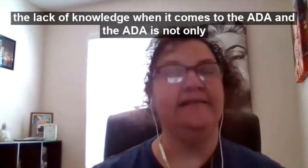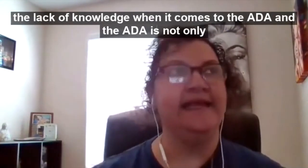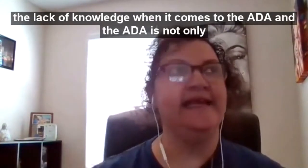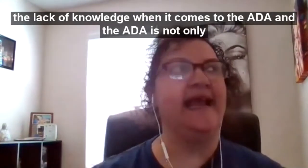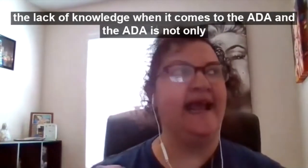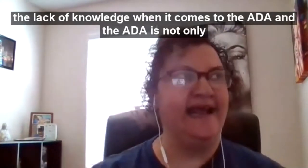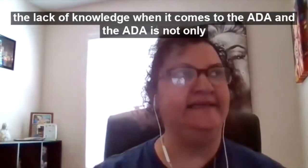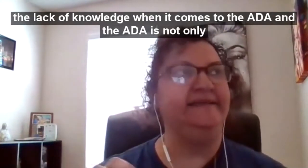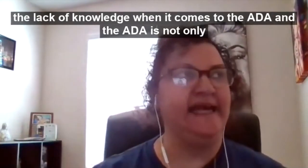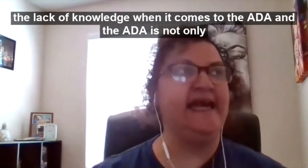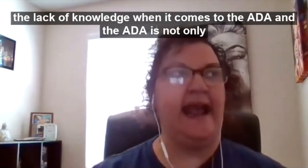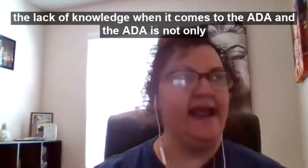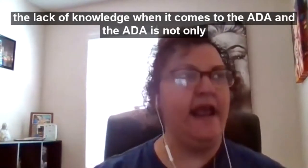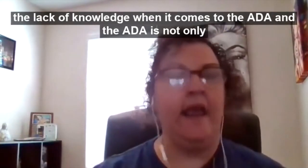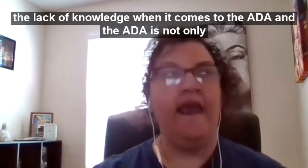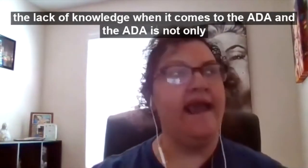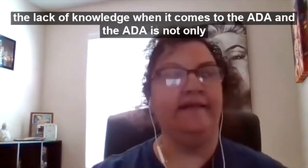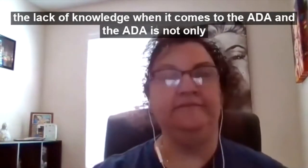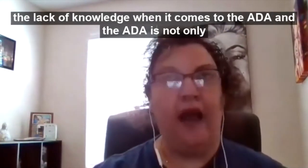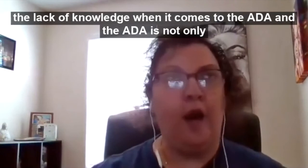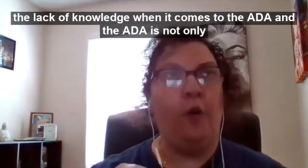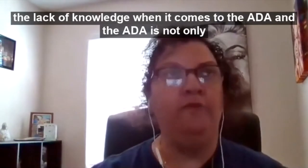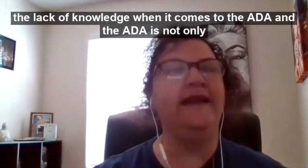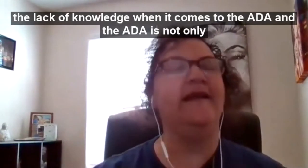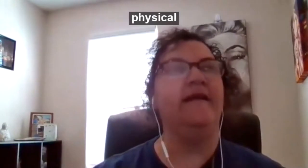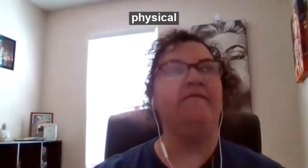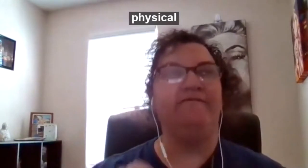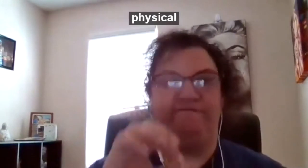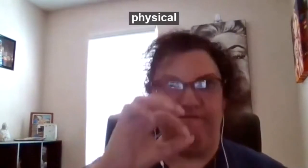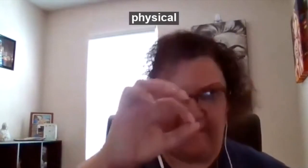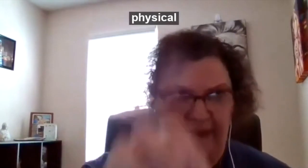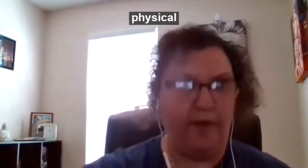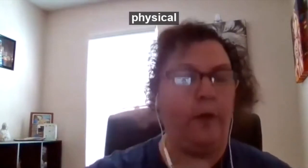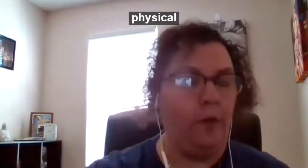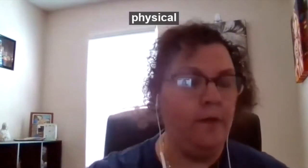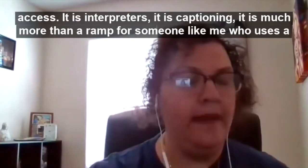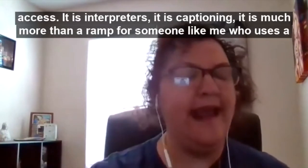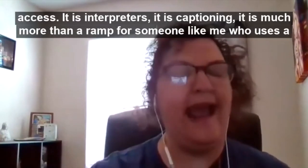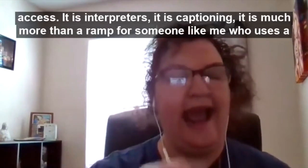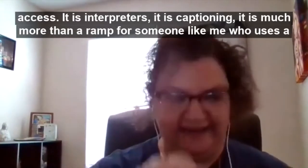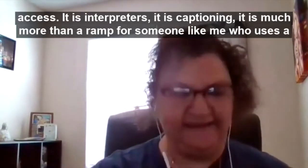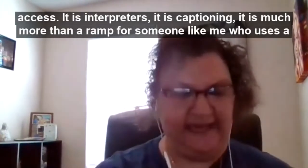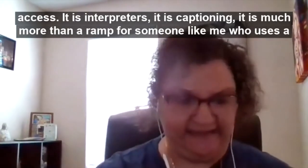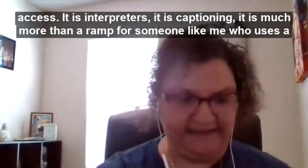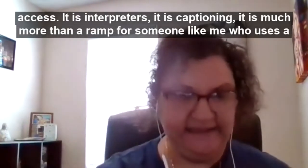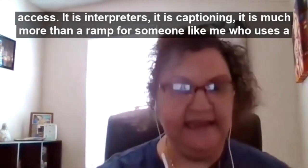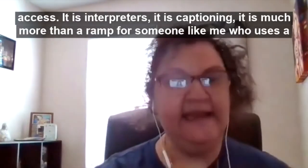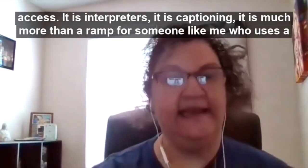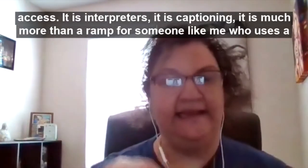the ADA is not only physical access, it